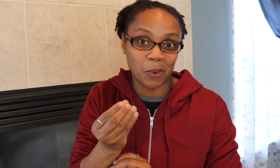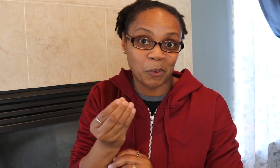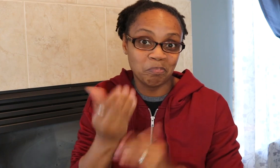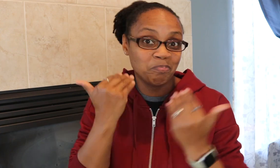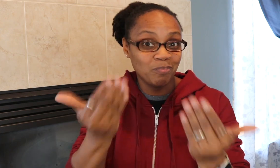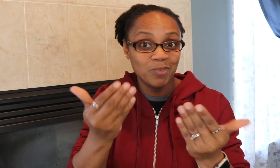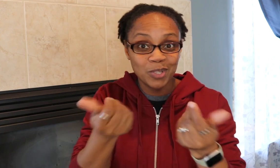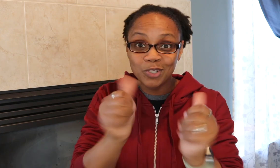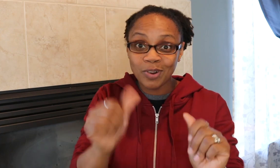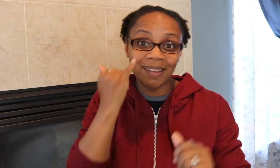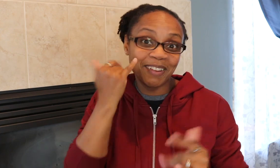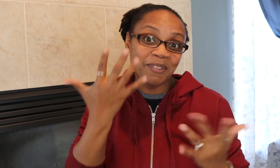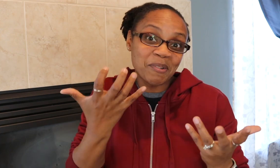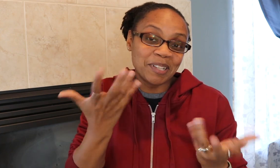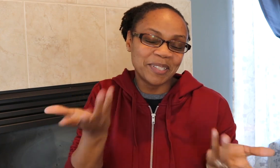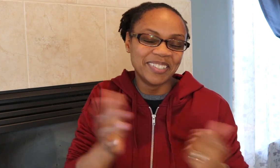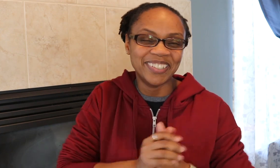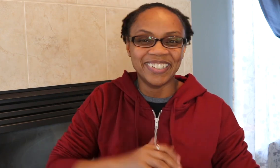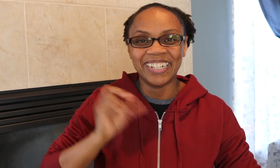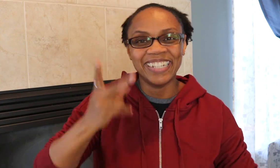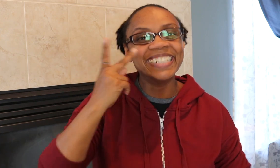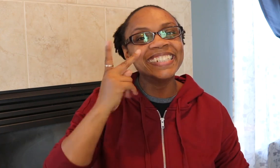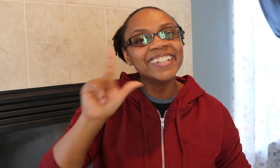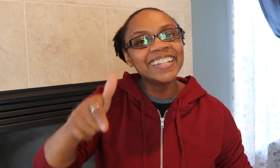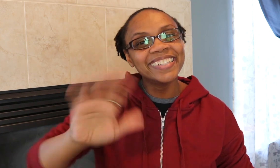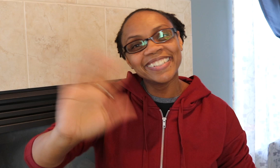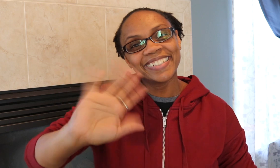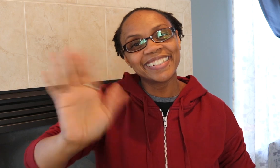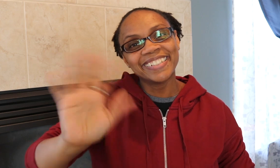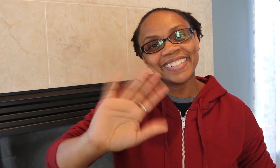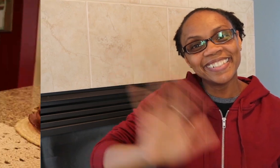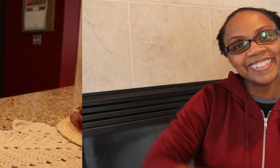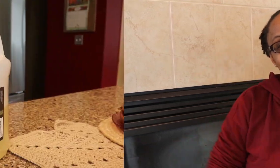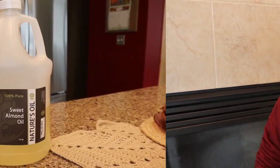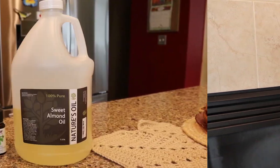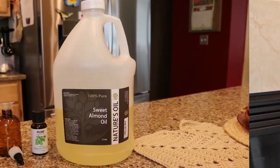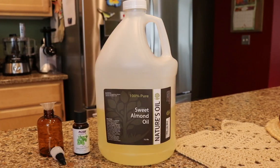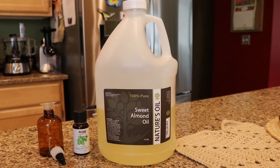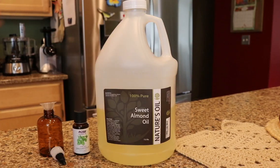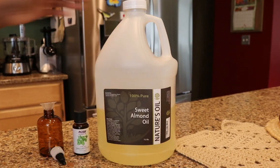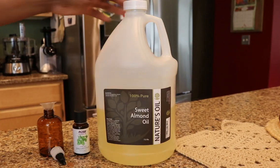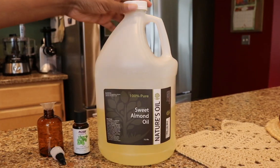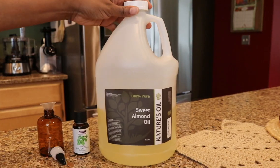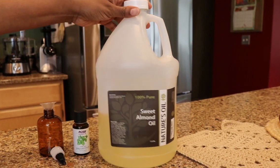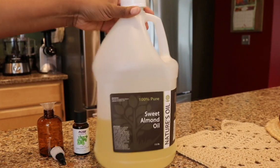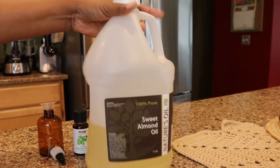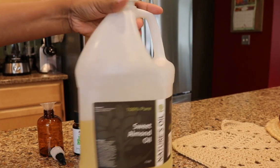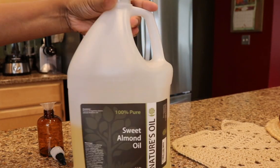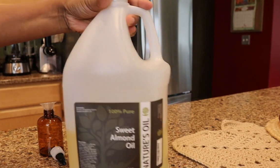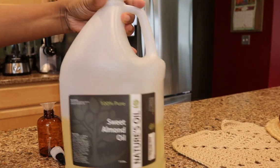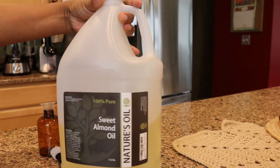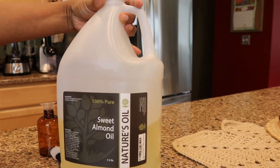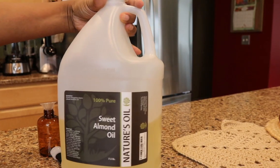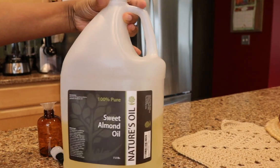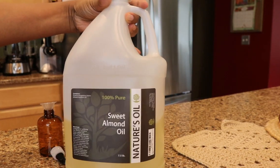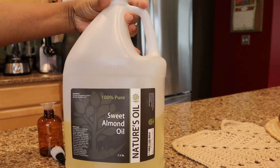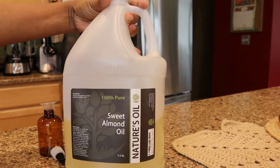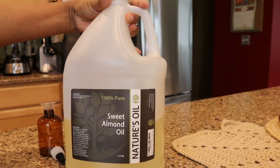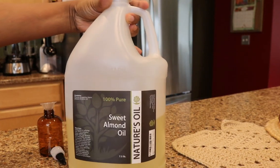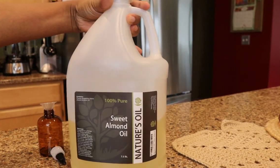easy, quick to make, and beneficial. So I hope you give them a shot. Alrighty, bye guys. So I'll be using sweet almond